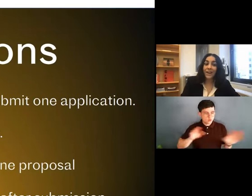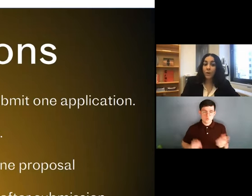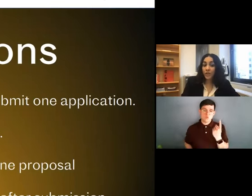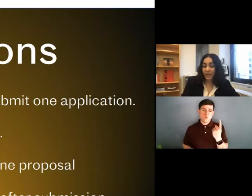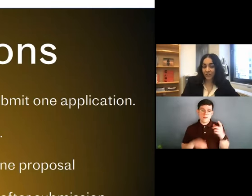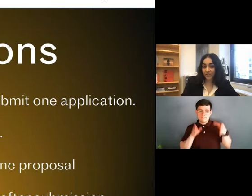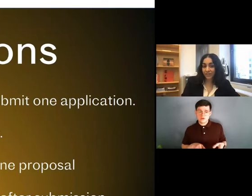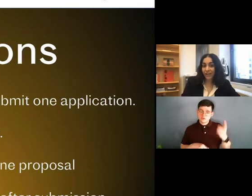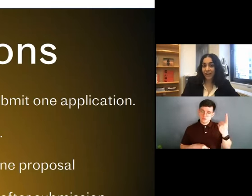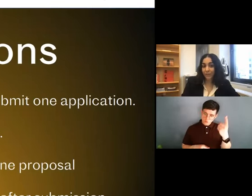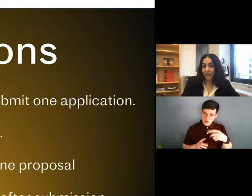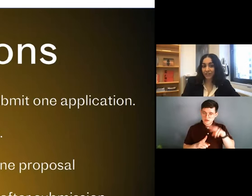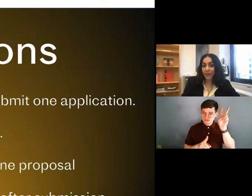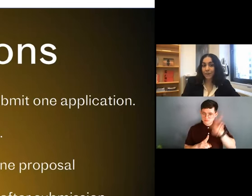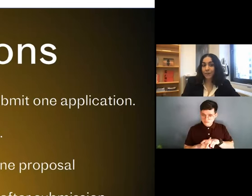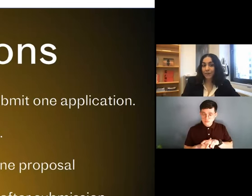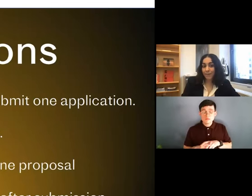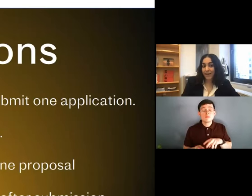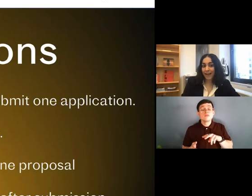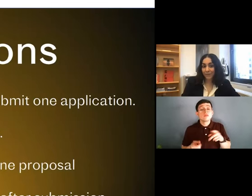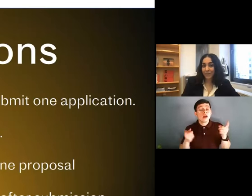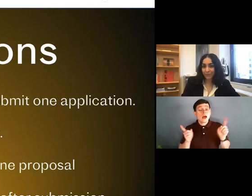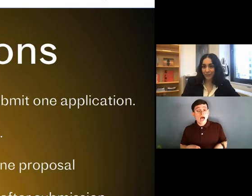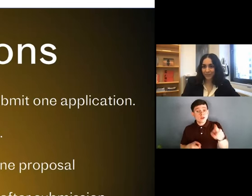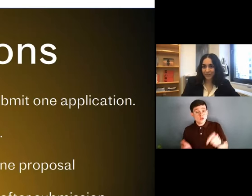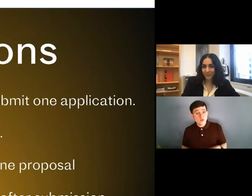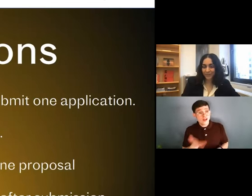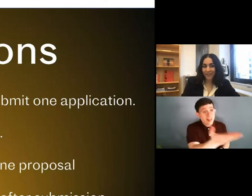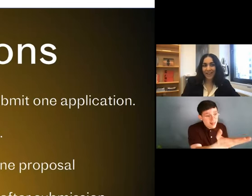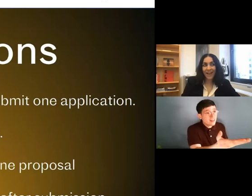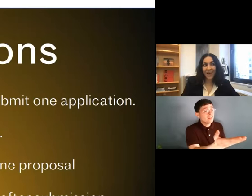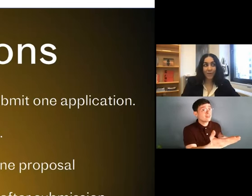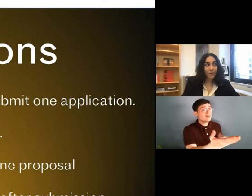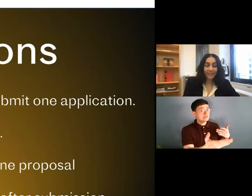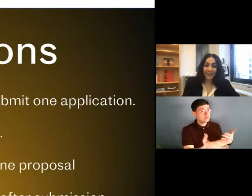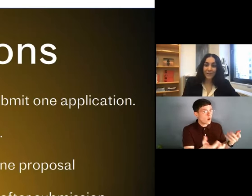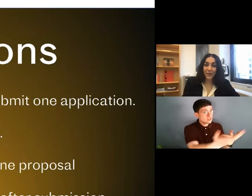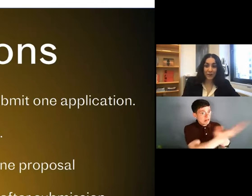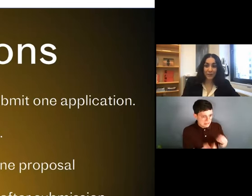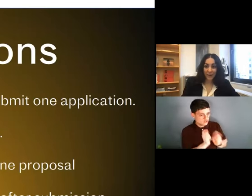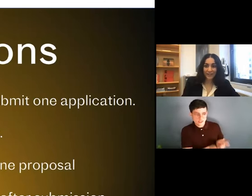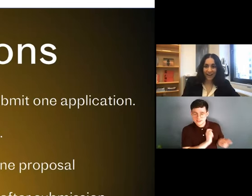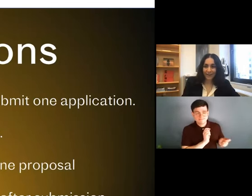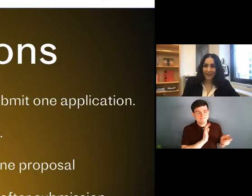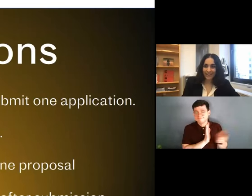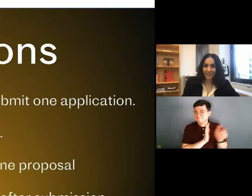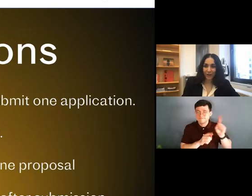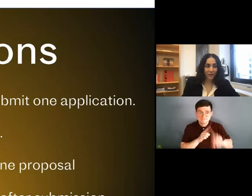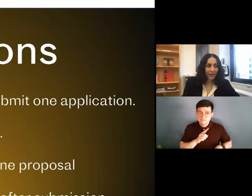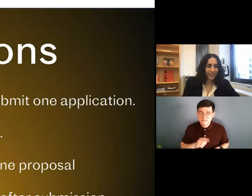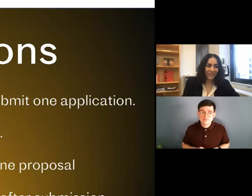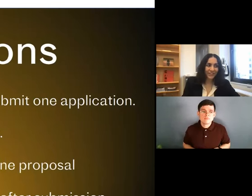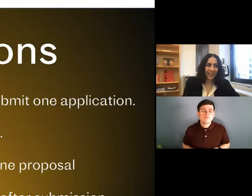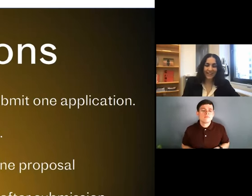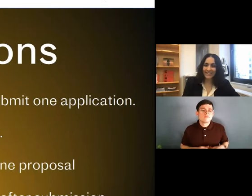And no changes to collaborations may be made after submission. I want to leave a good amount of time to answer all